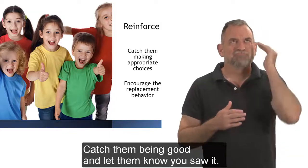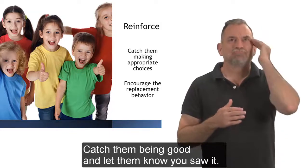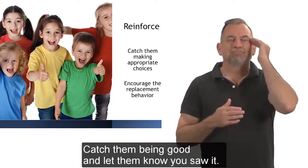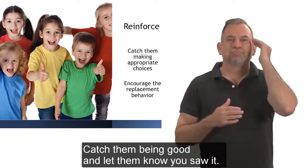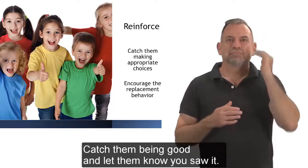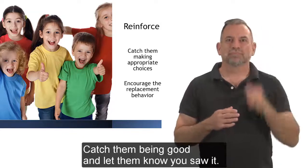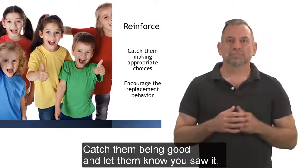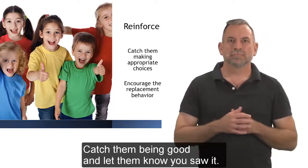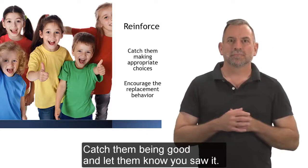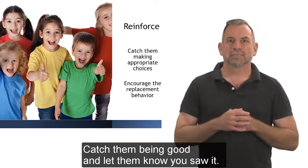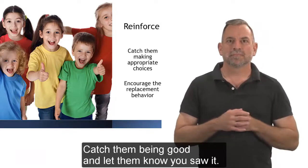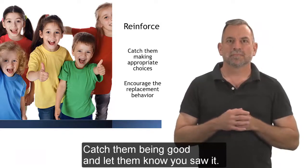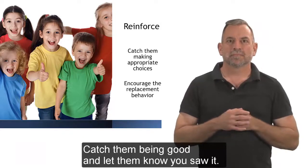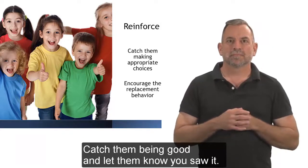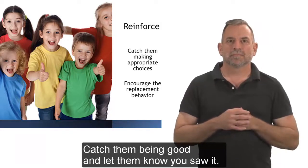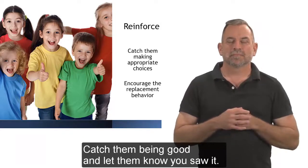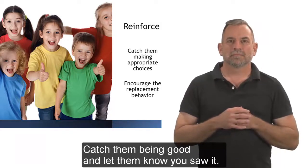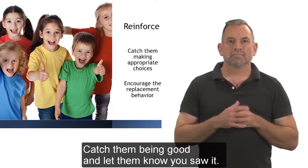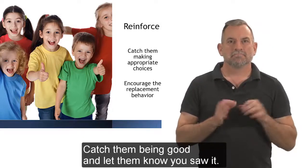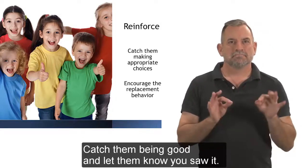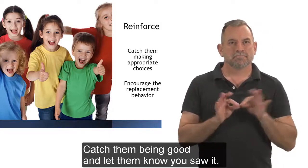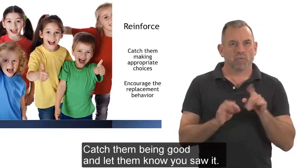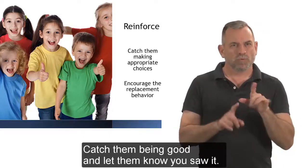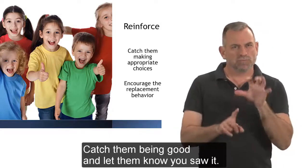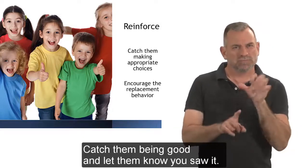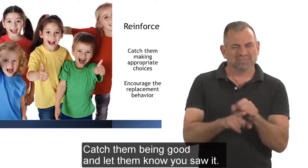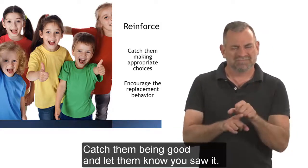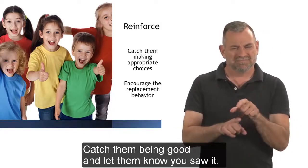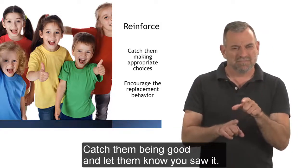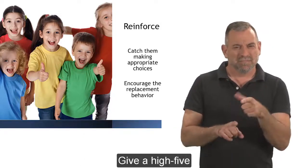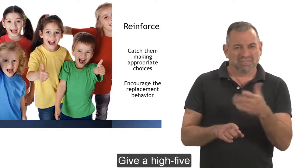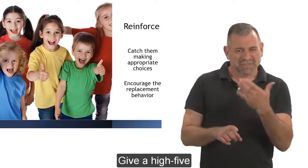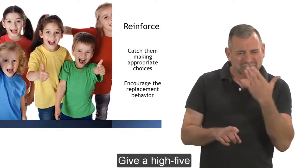Catch them being good and let them know you saw it.